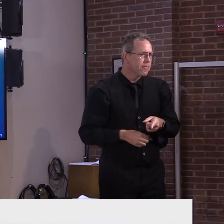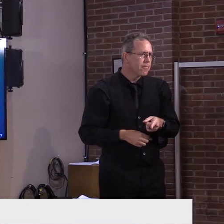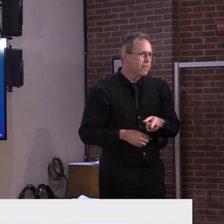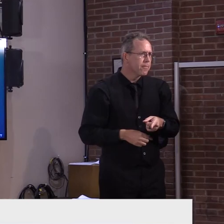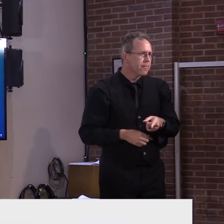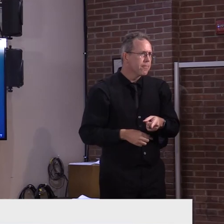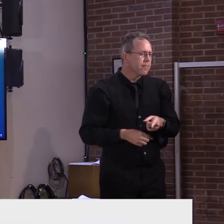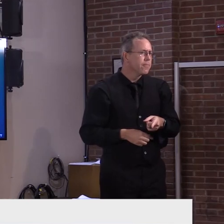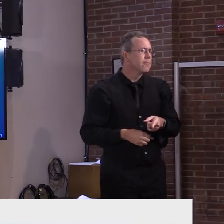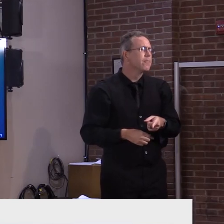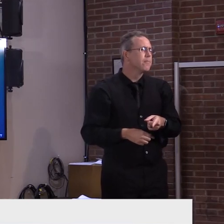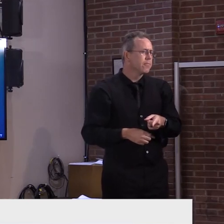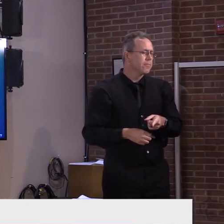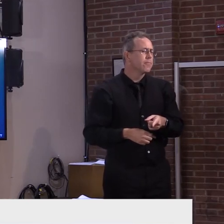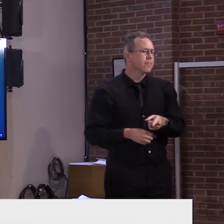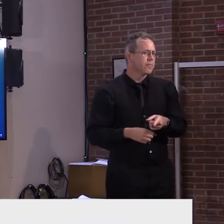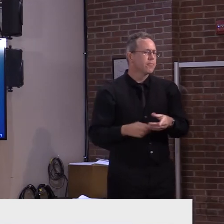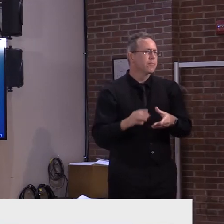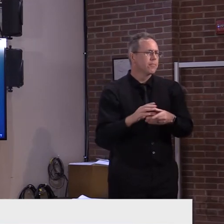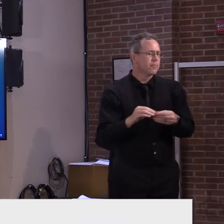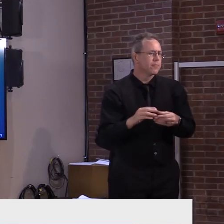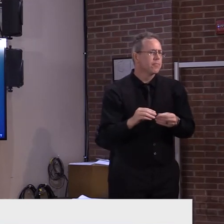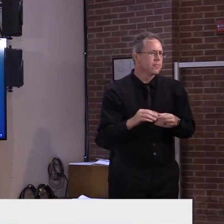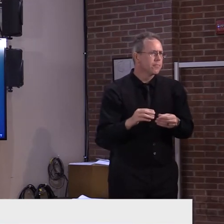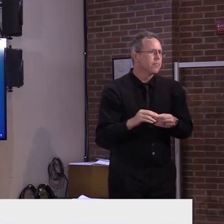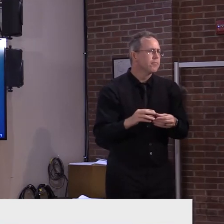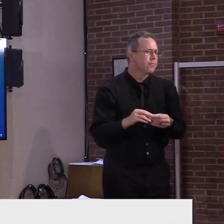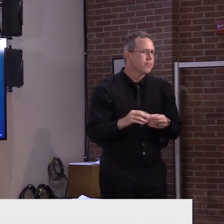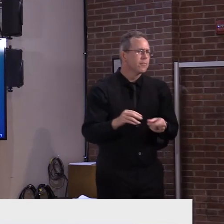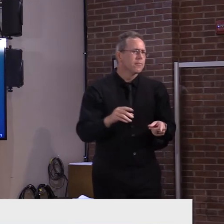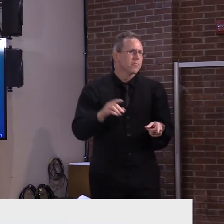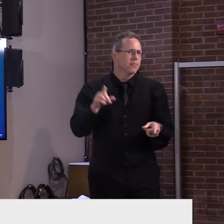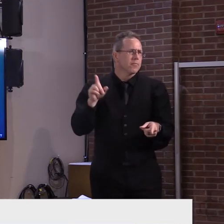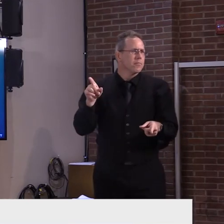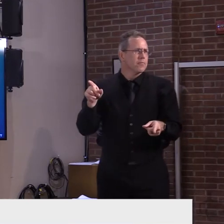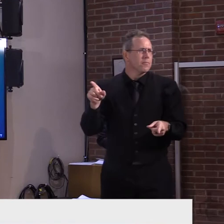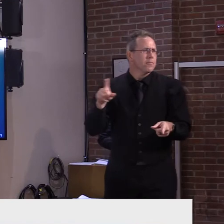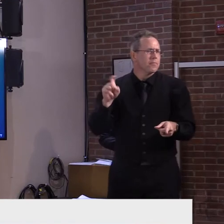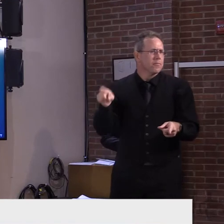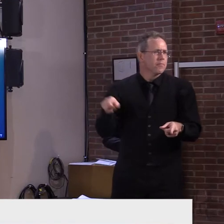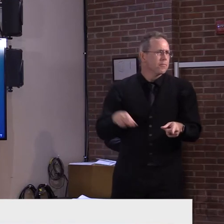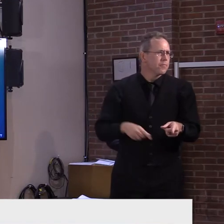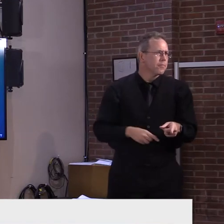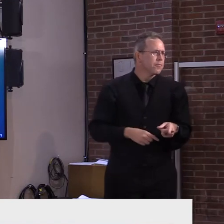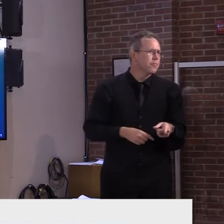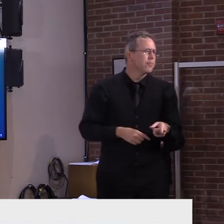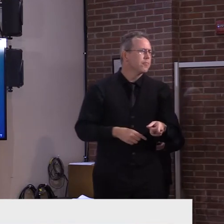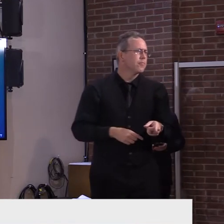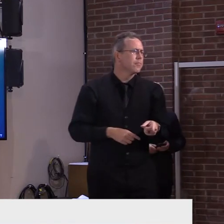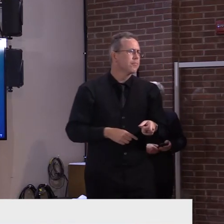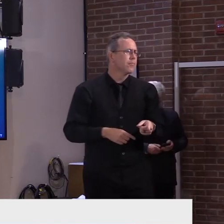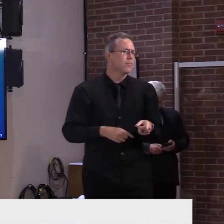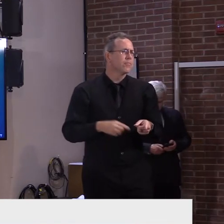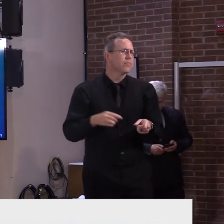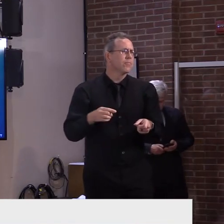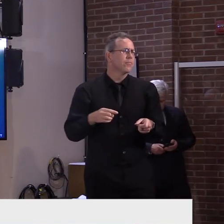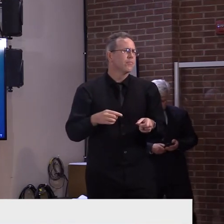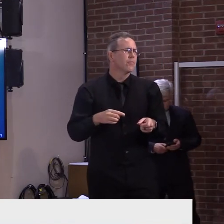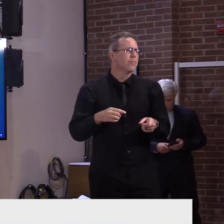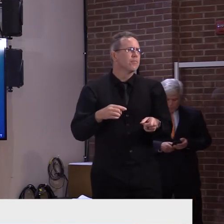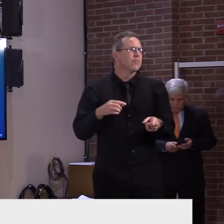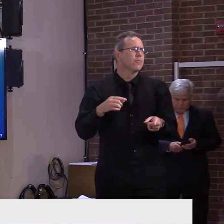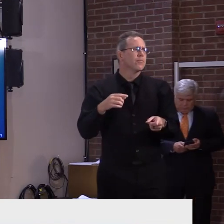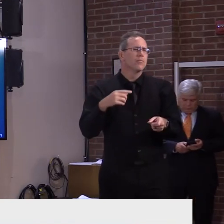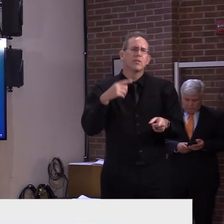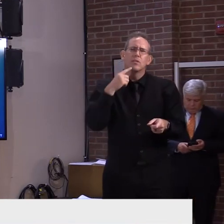Governor, you say parents unhappy with local school boards should blame you, but you've also said that your recommendations are